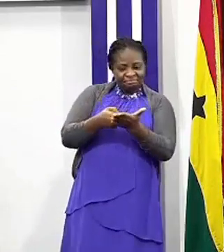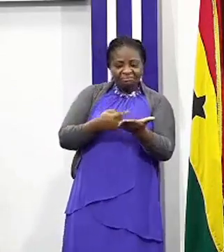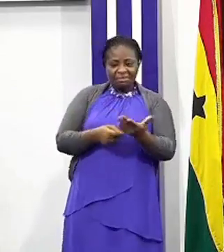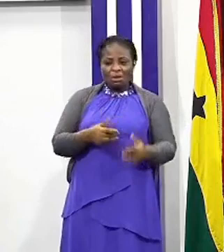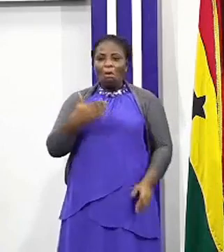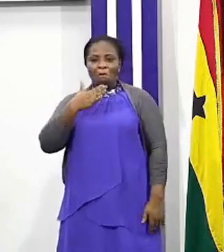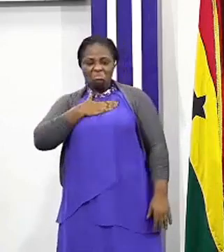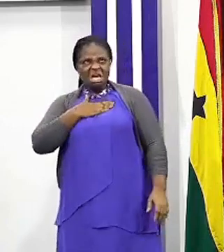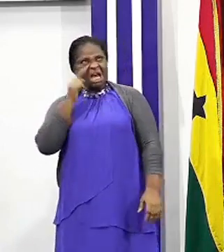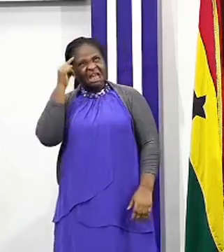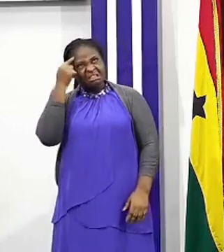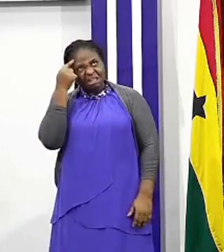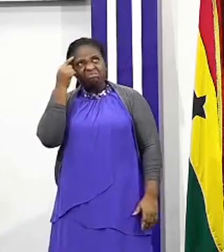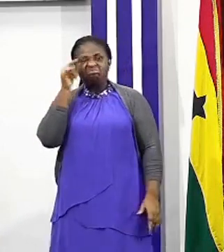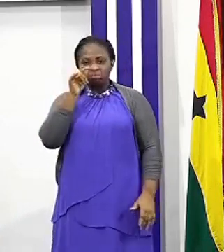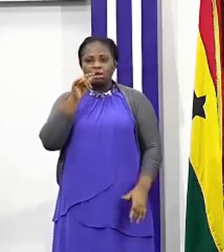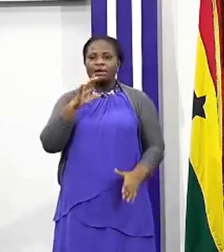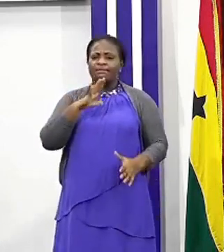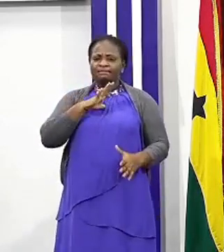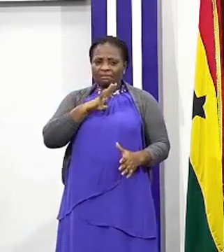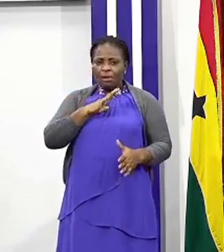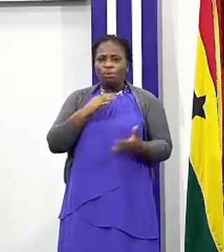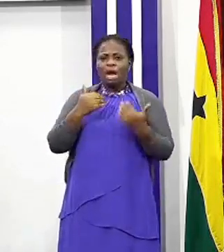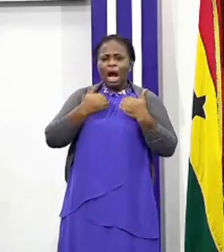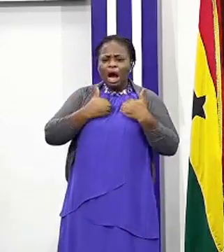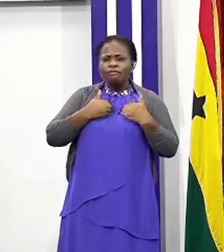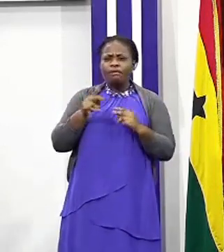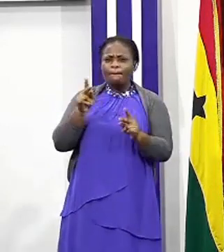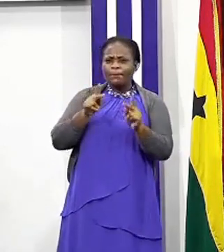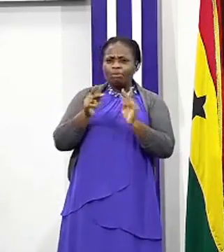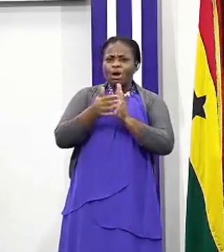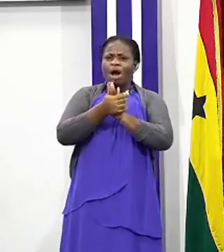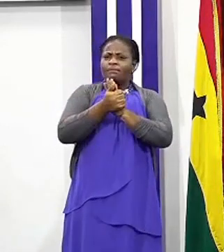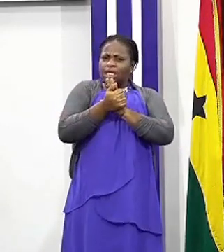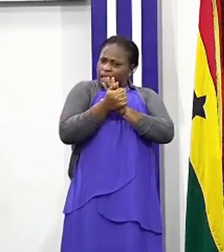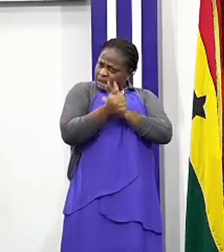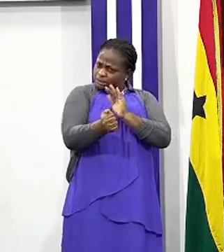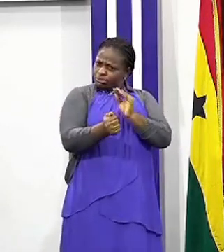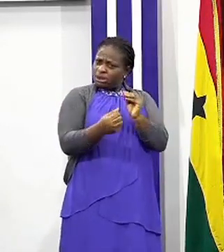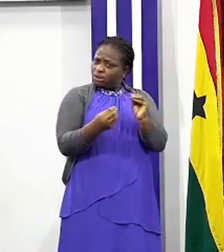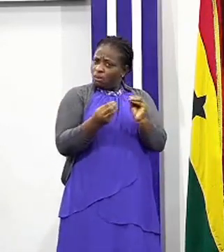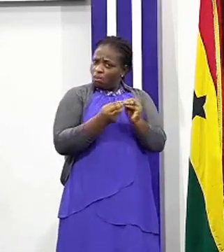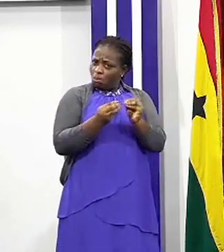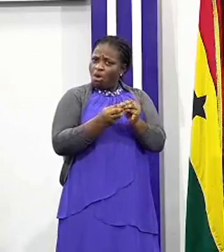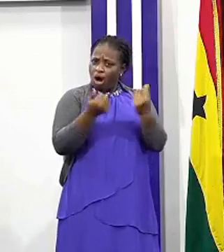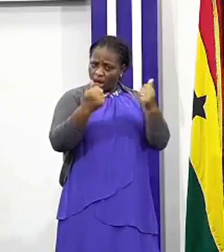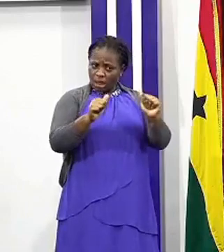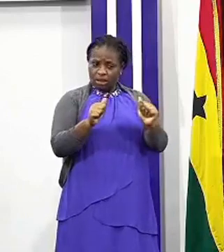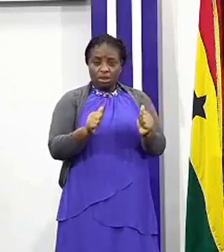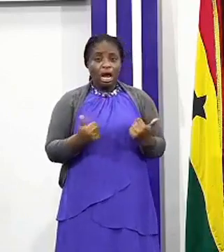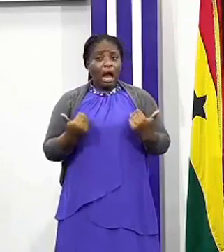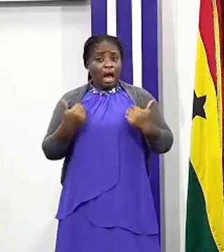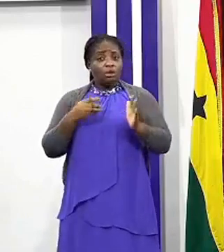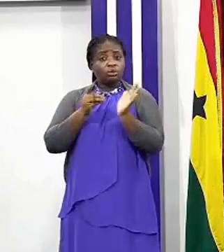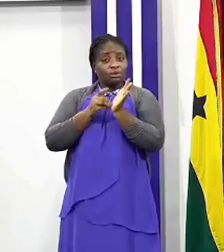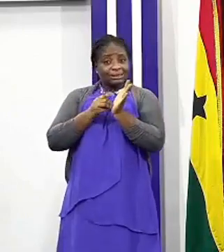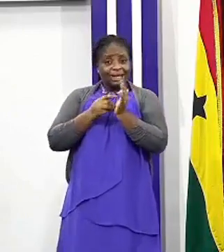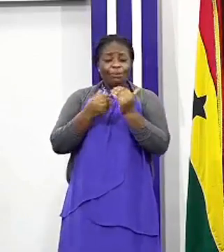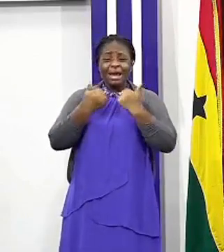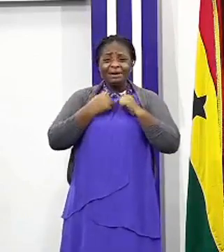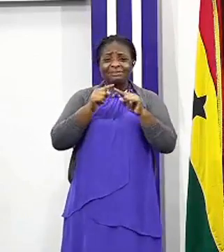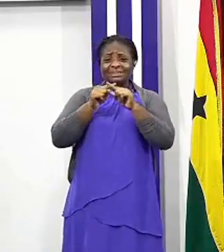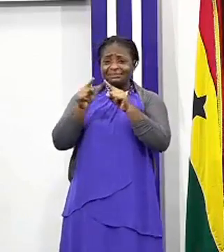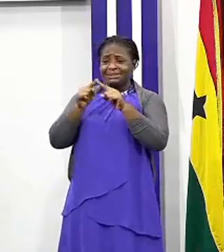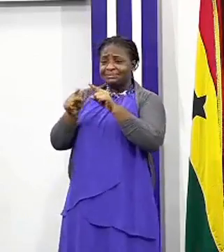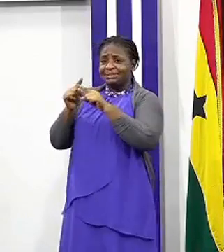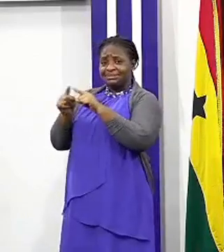sam pempen so ya ye wo mo e wonim die e wa sem bi mo ma kra dwen doctor fo no kra ni ye gumu aho ye